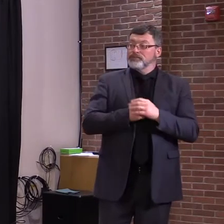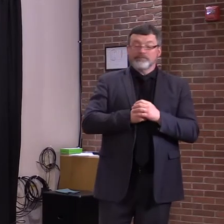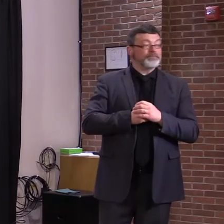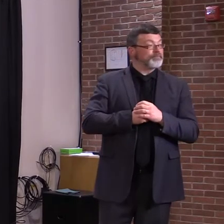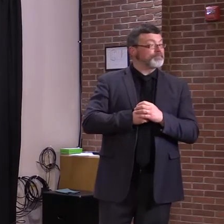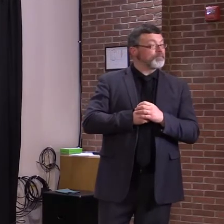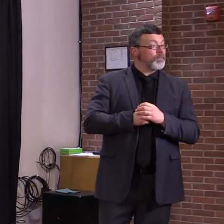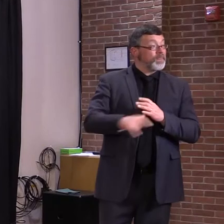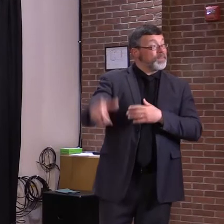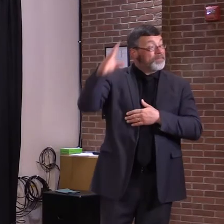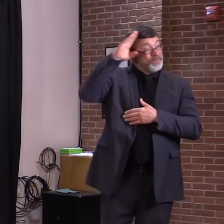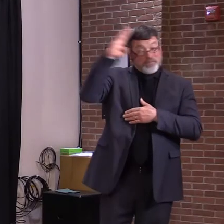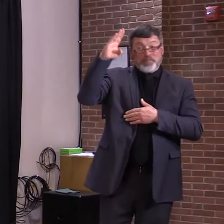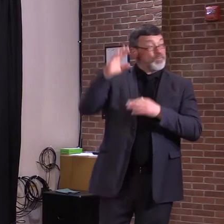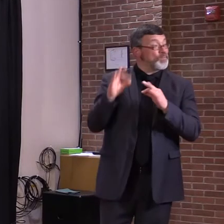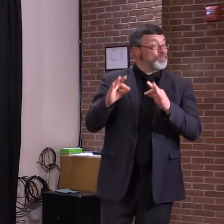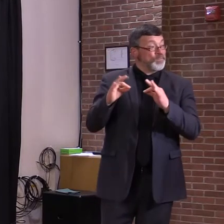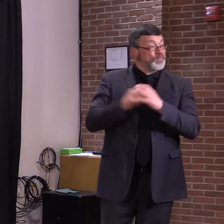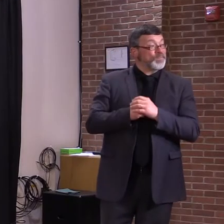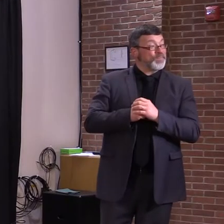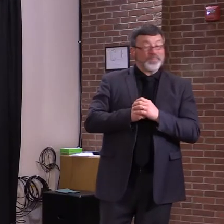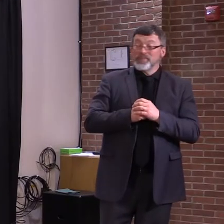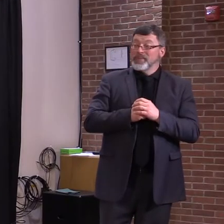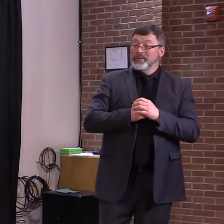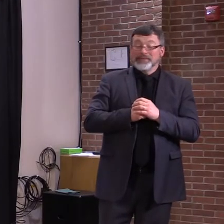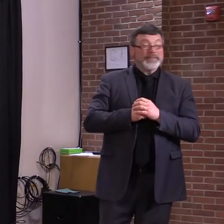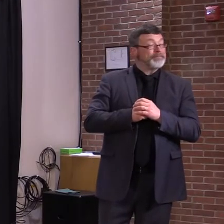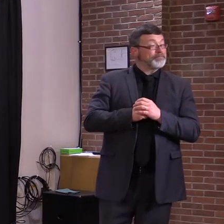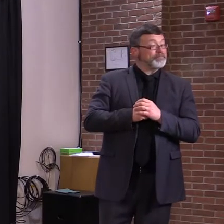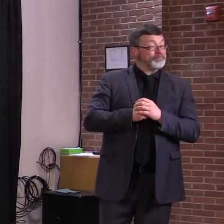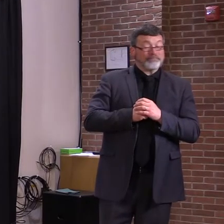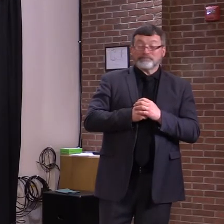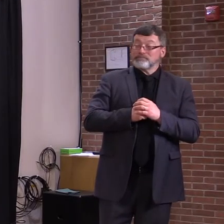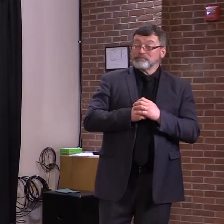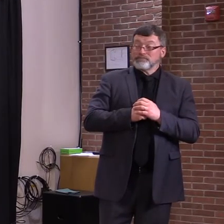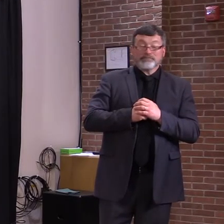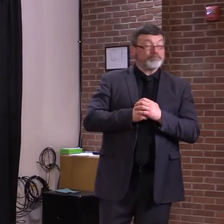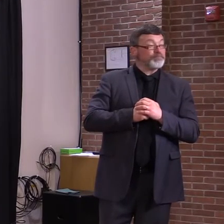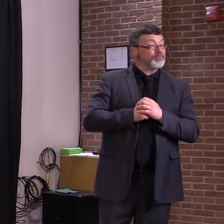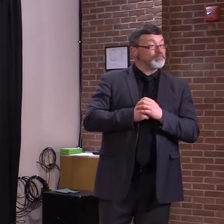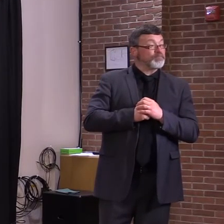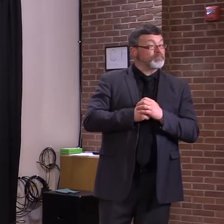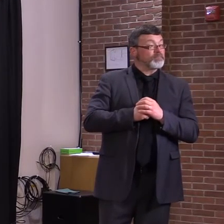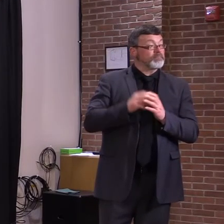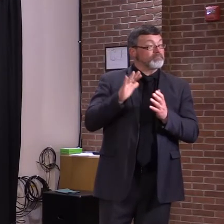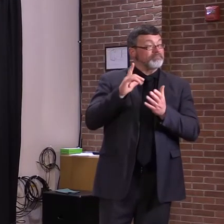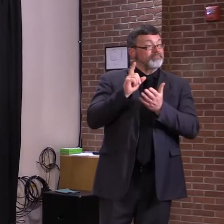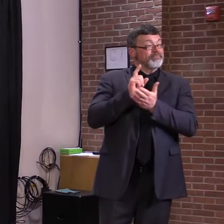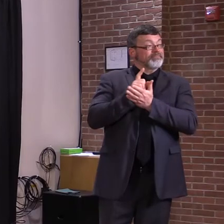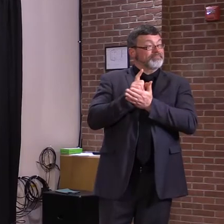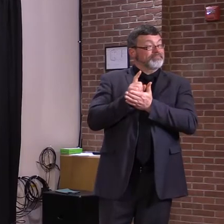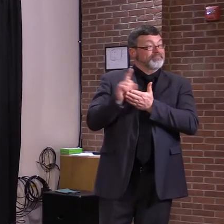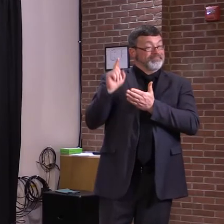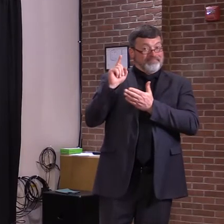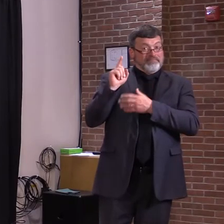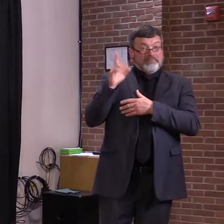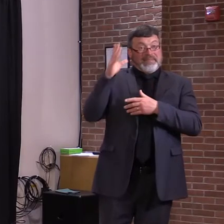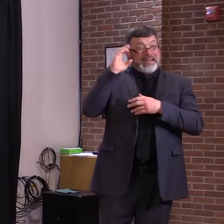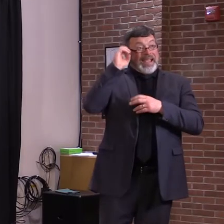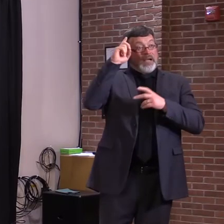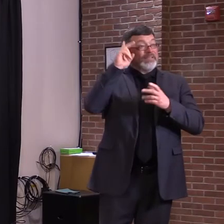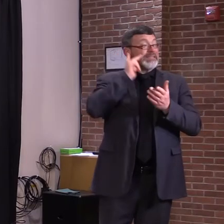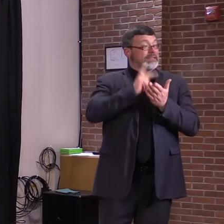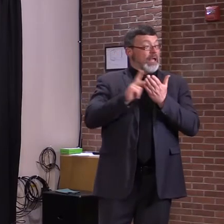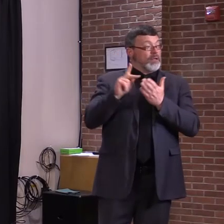Hi. Last week, you know, Dad French spoke out in opposition to school districts